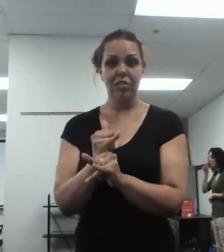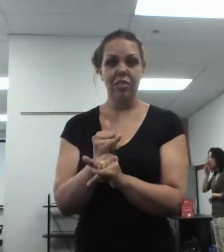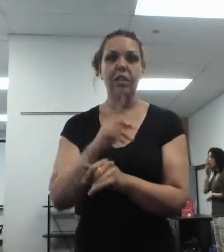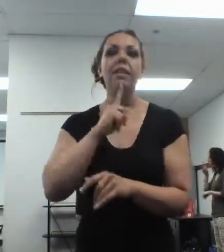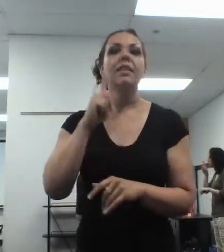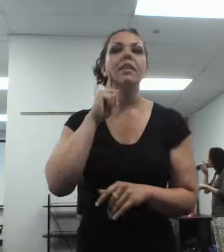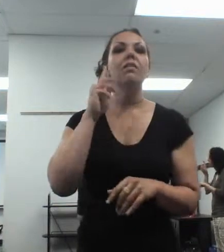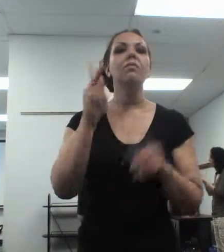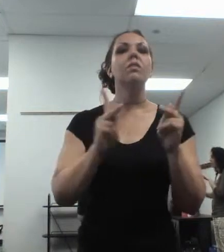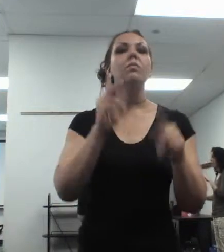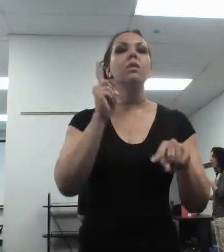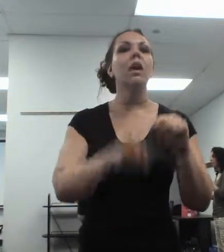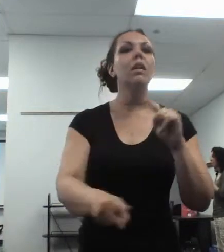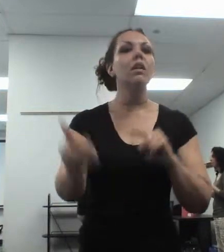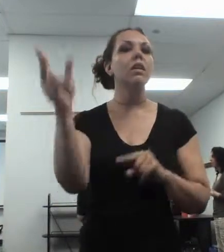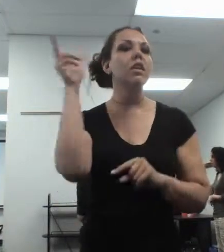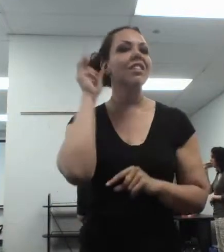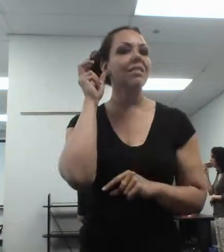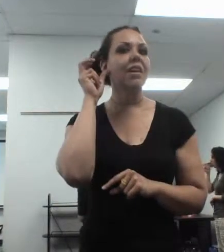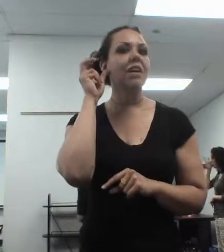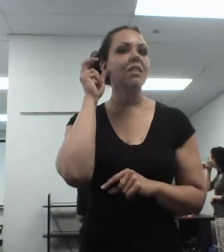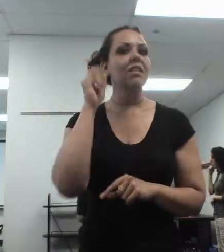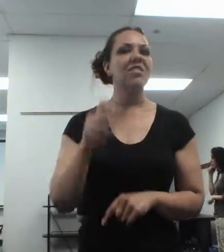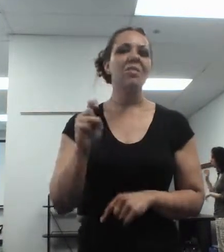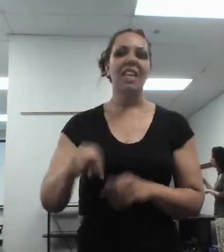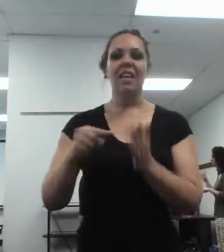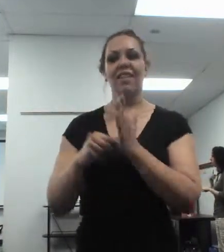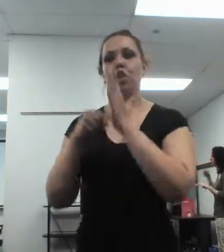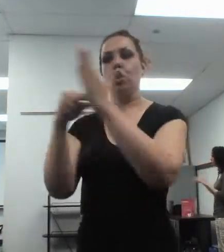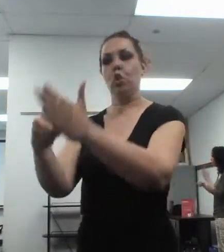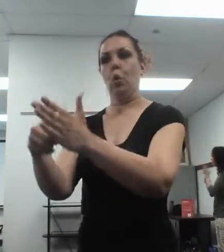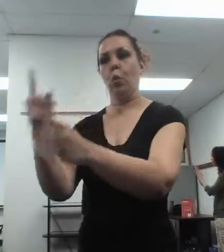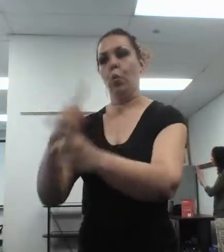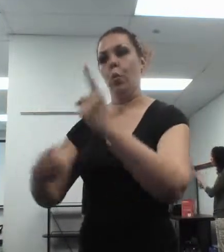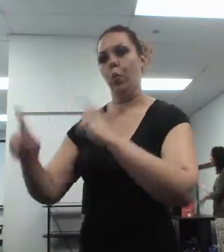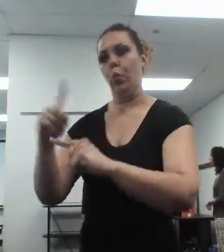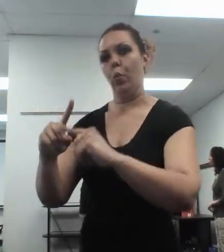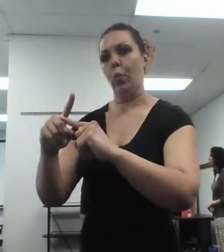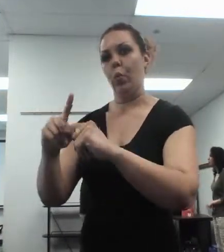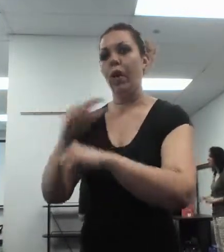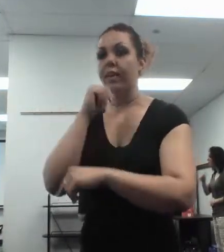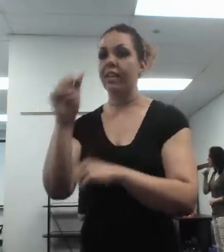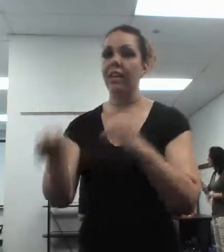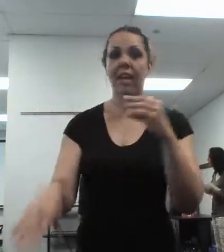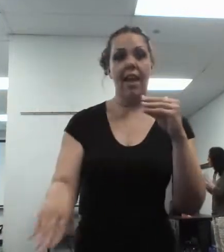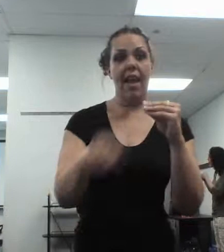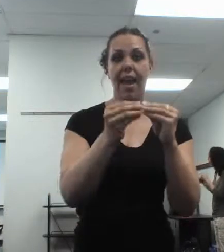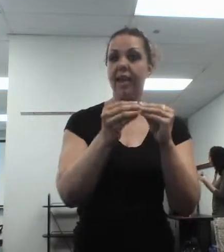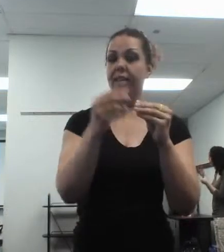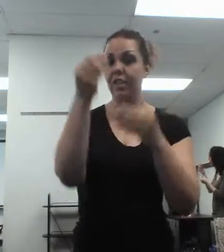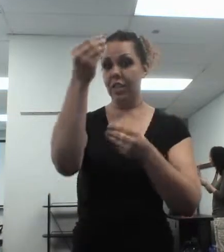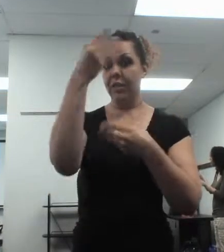give it to them explicitly. So it's not adding to the message. It's